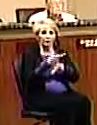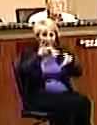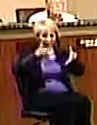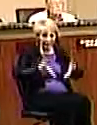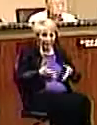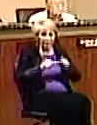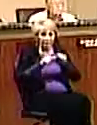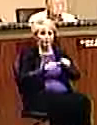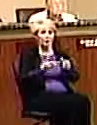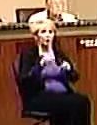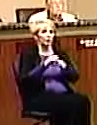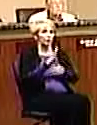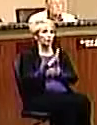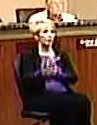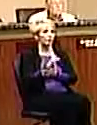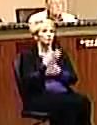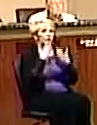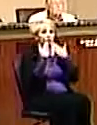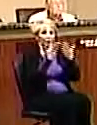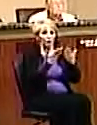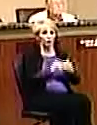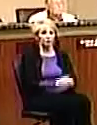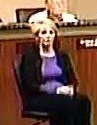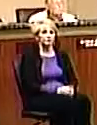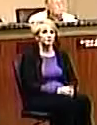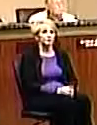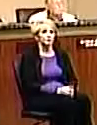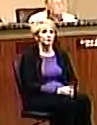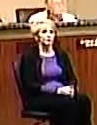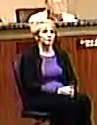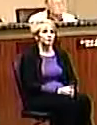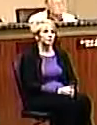Burke County. Thank you.